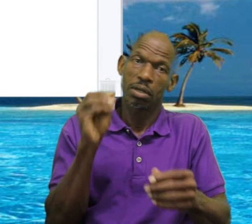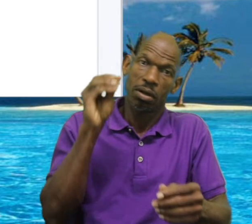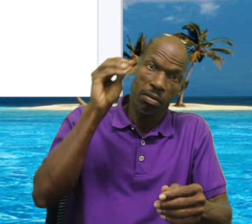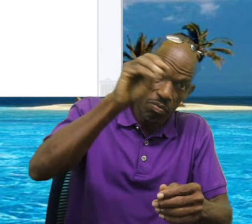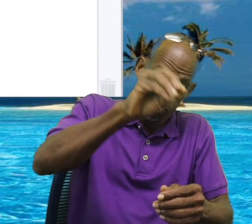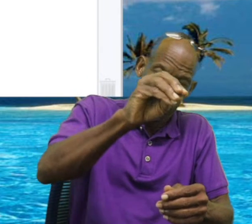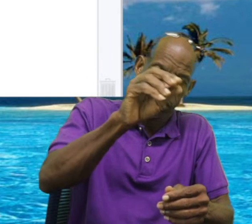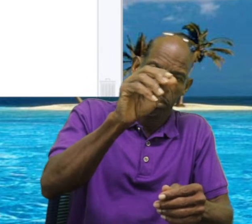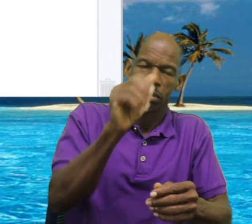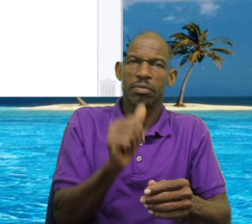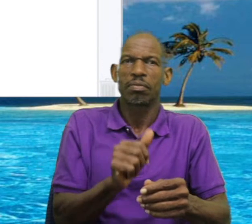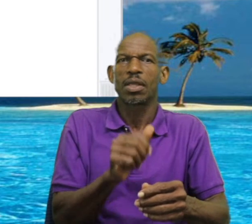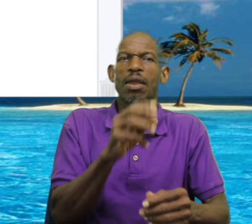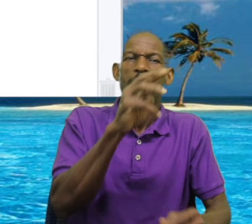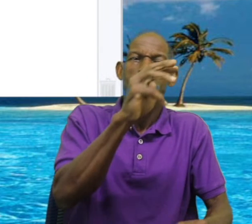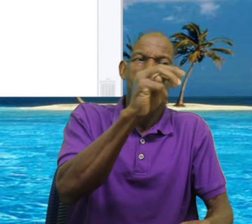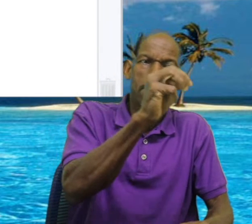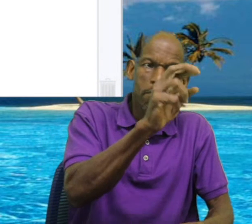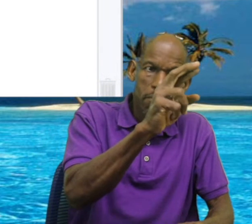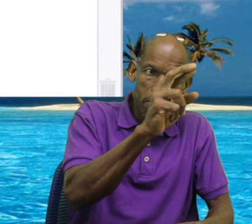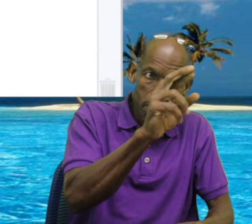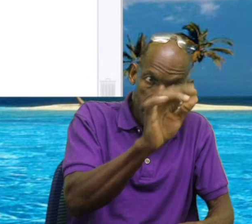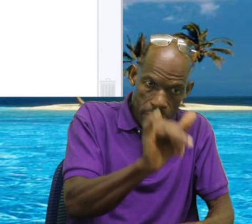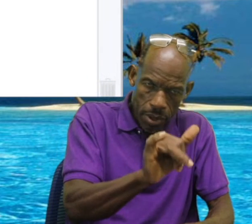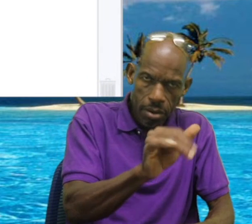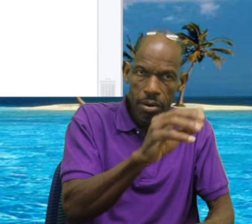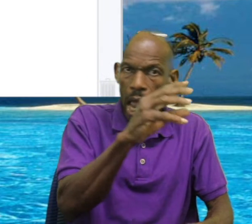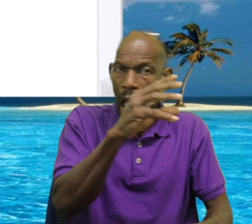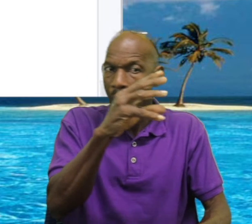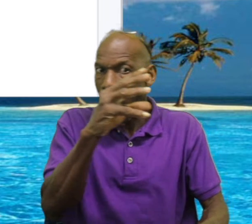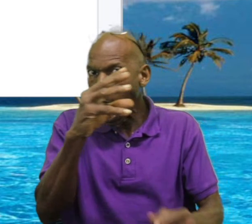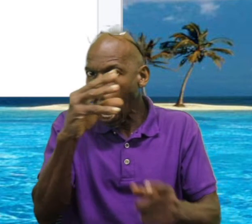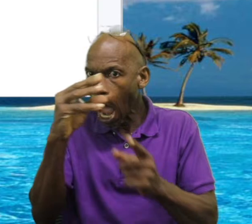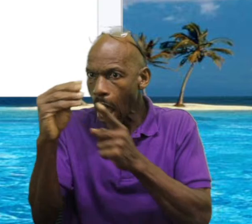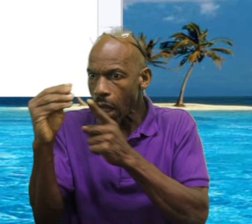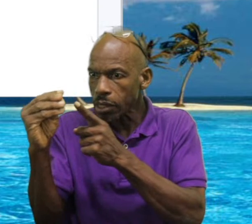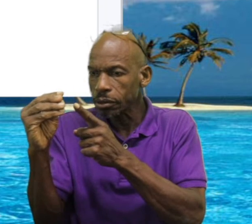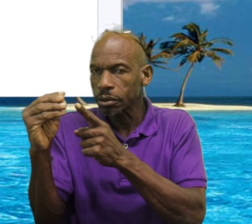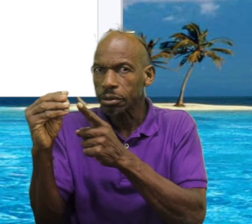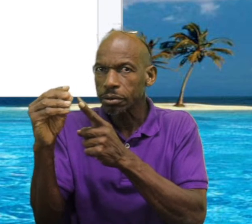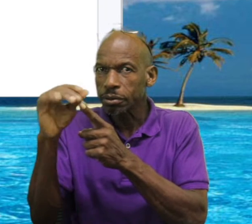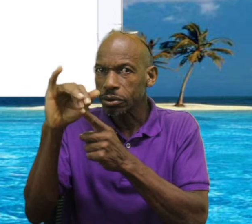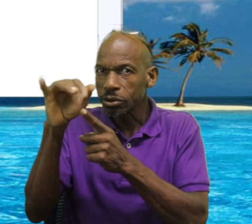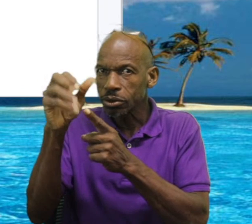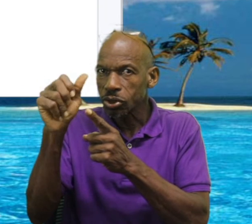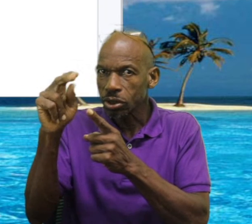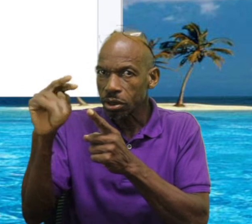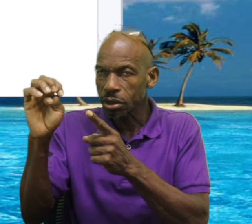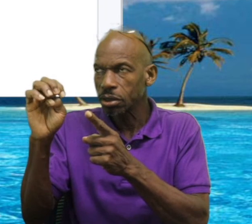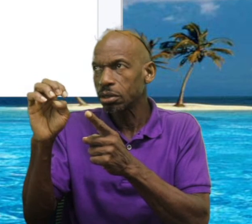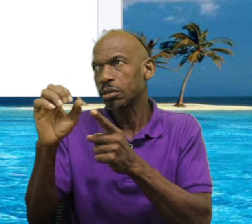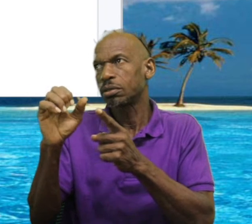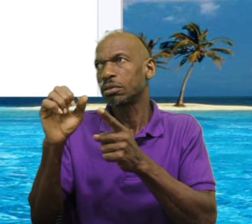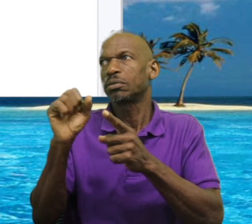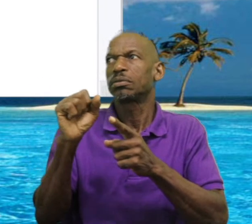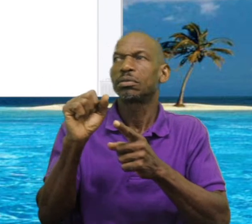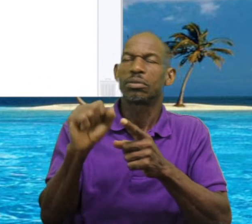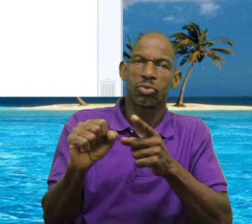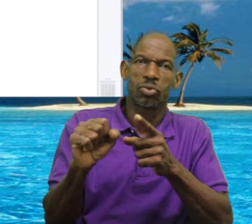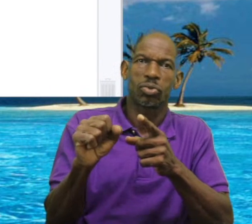Mary and Jane are girls. So and is placed between the